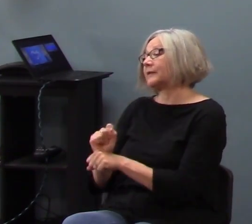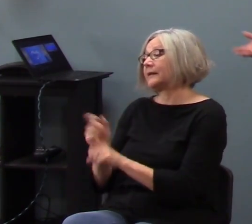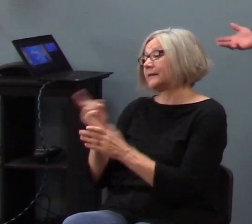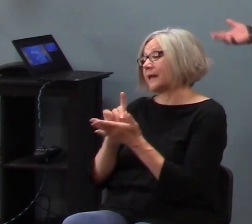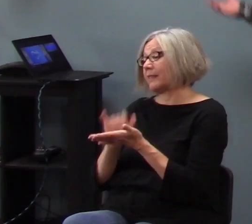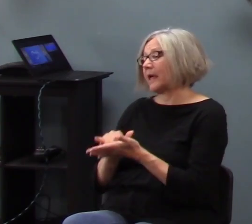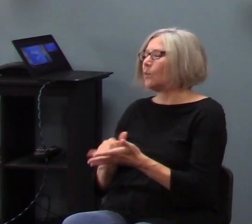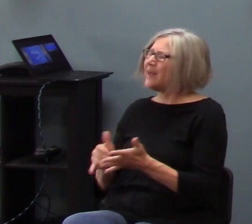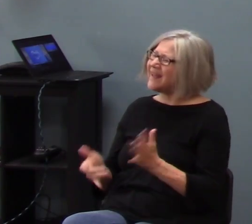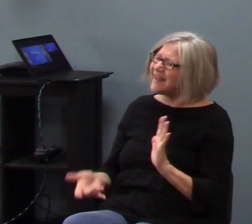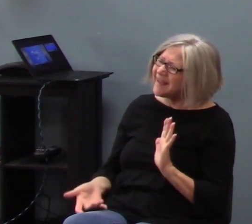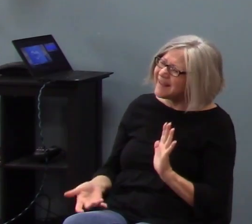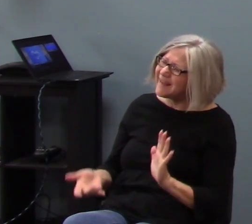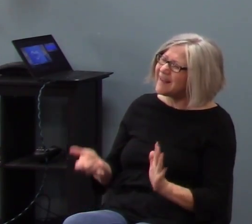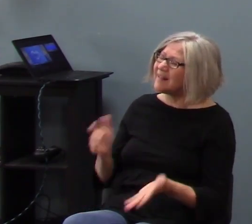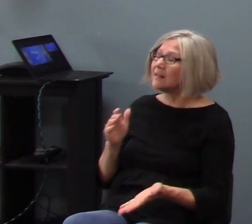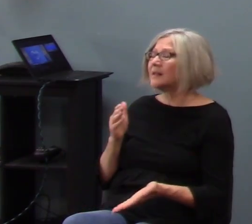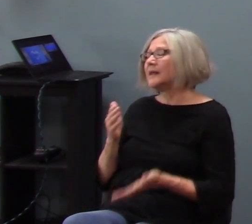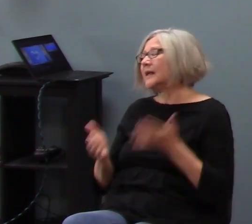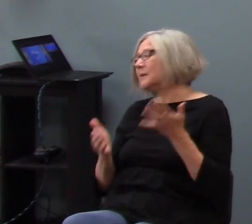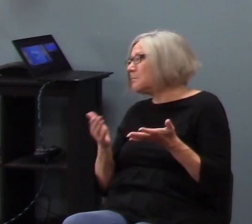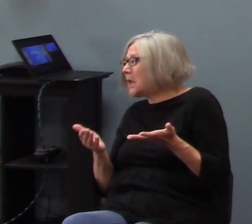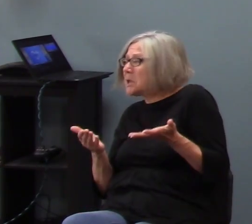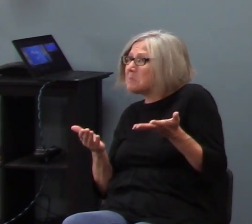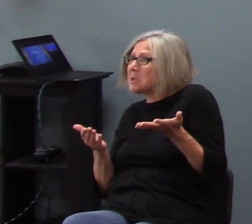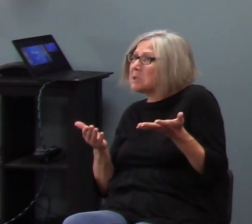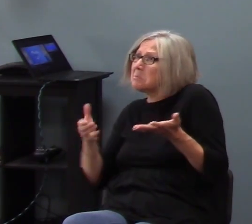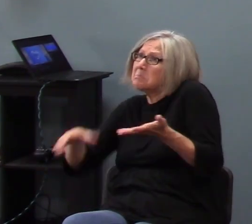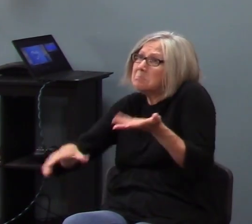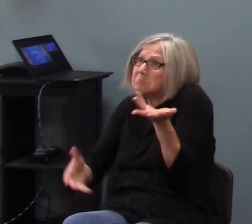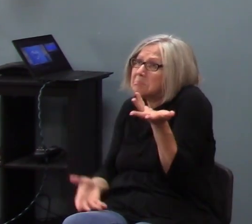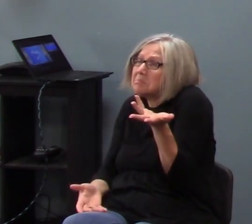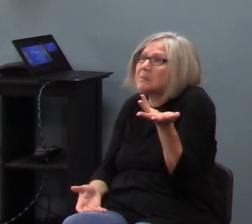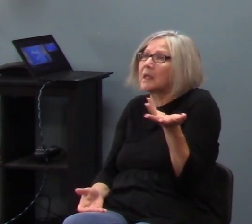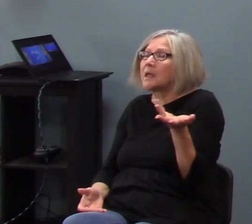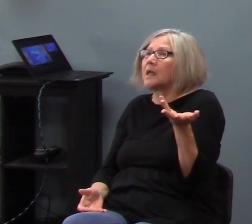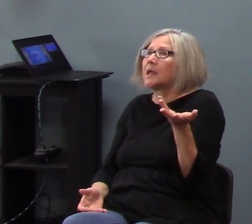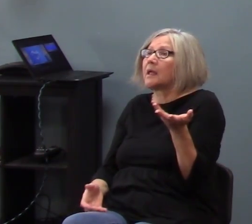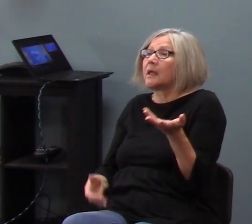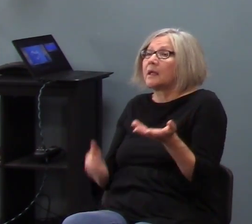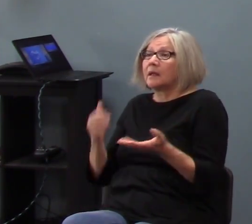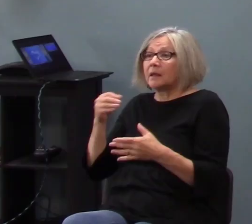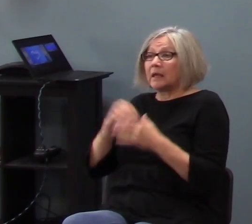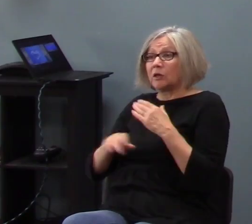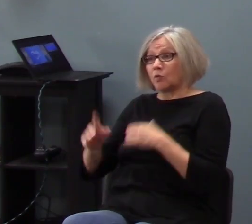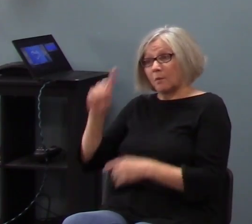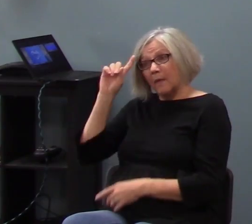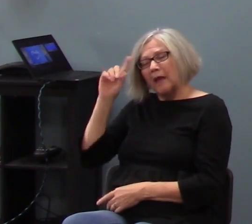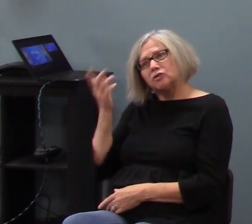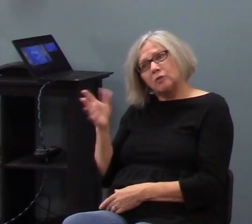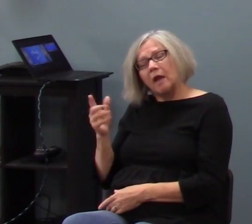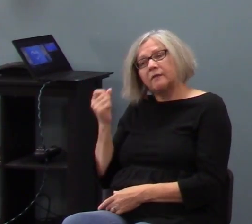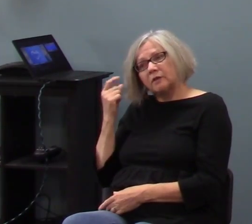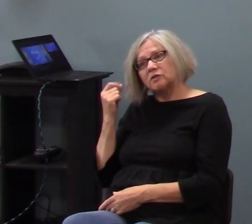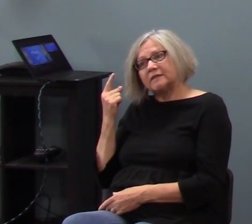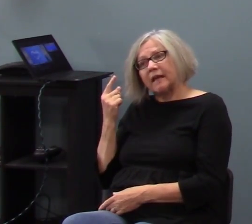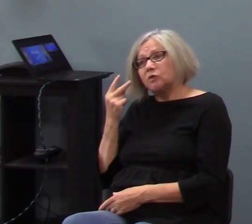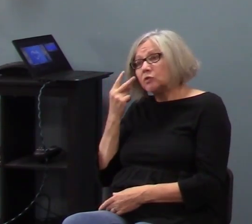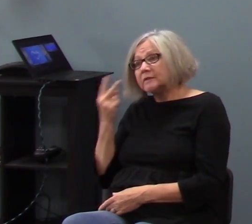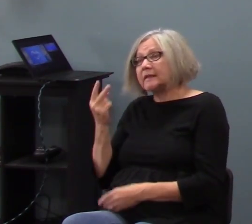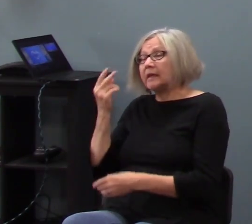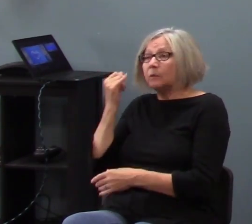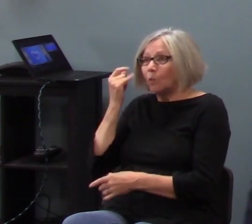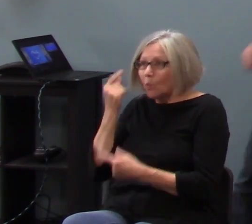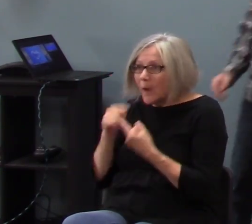Well, I mean, this could have happened by accident too. We can kind of, in your own mind, you sort of understand when you see information or